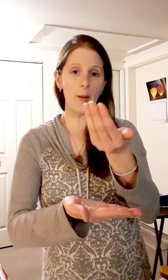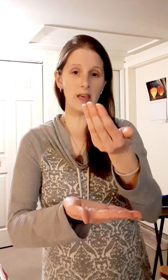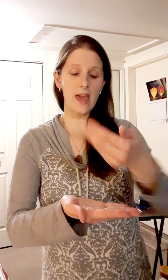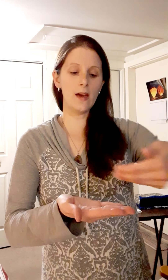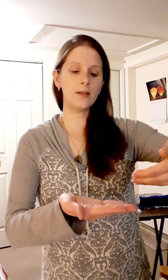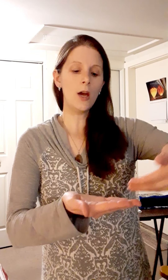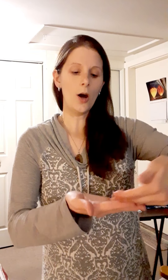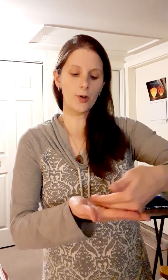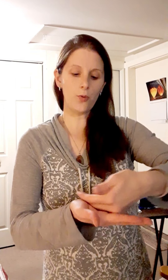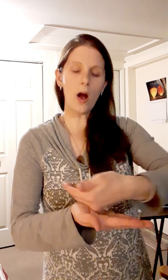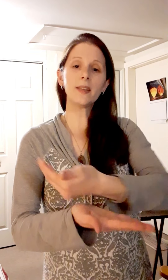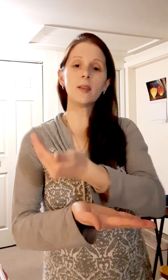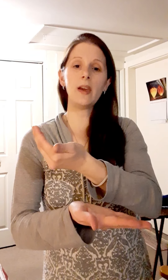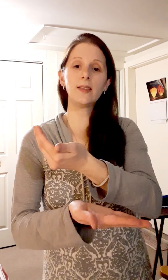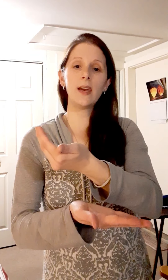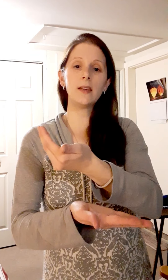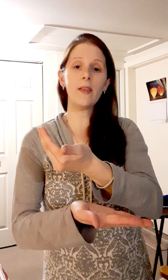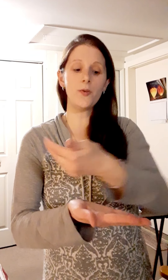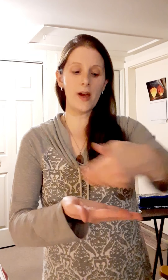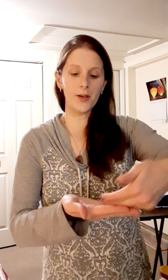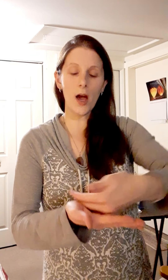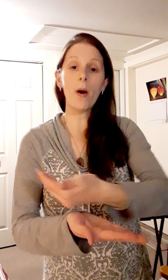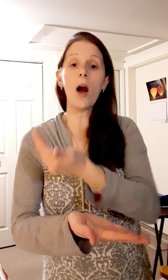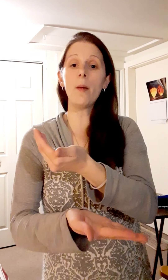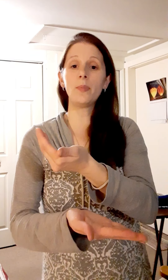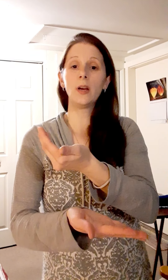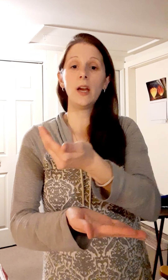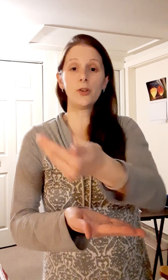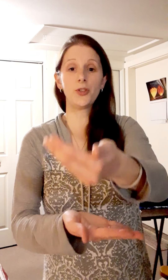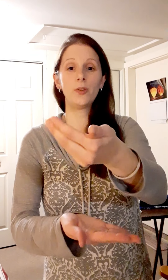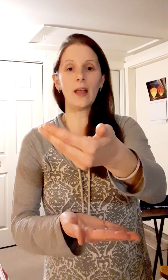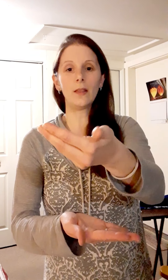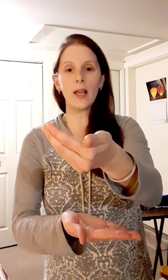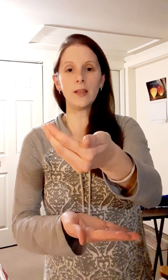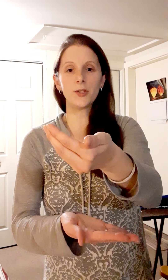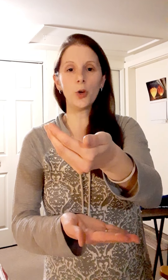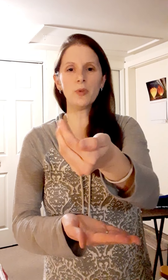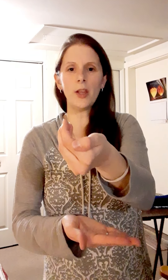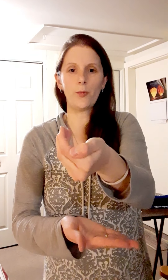dominant hand across the base hand. And then you kind of come up. And you're still in that lightly scooped. Not like really